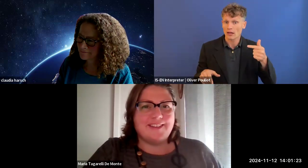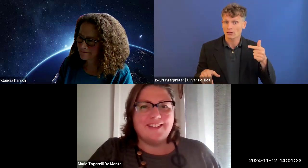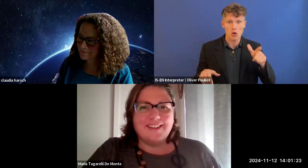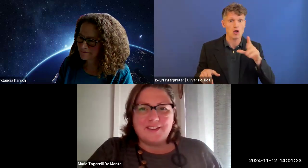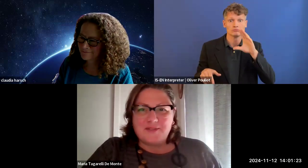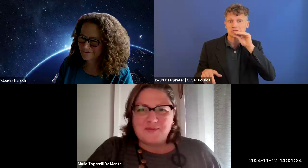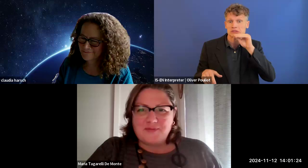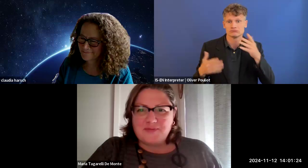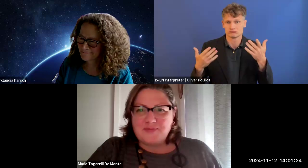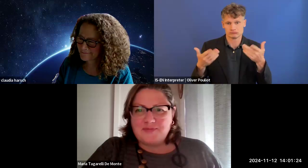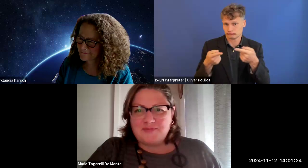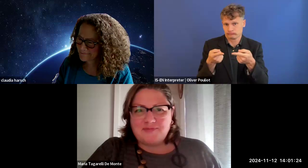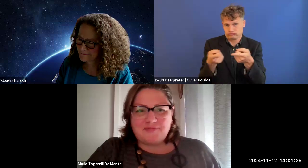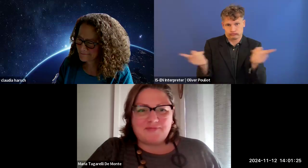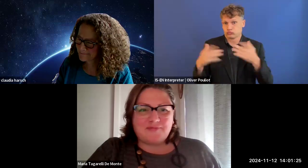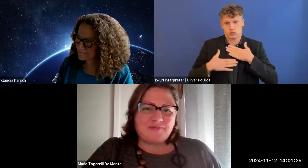your choice.